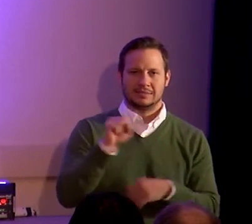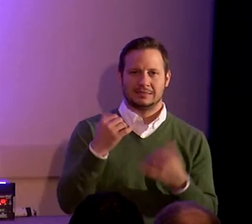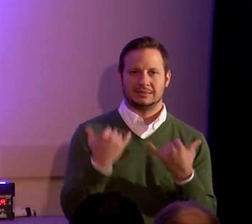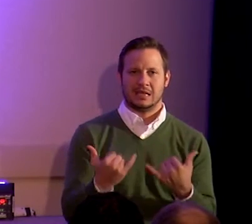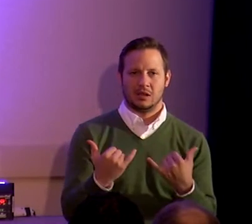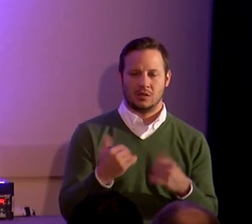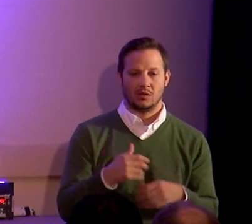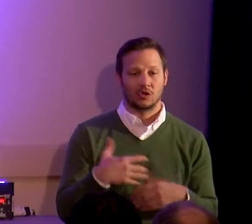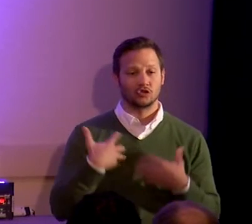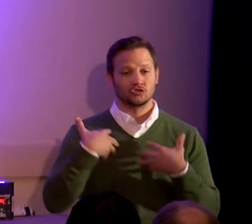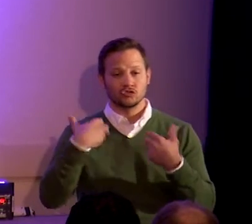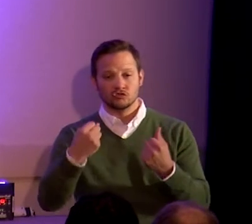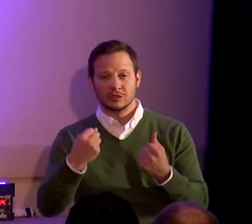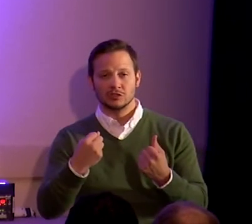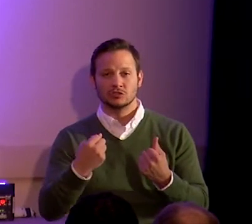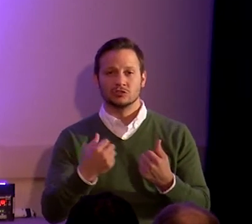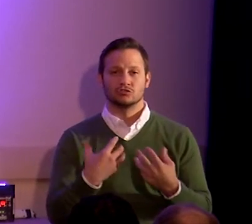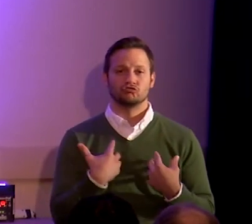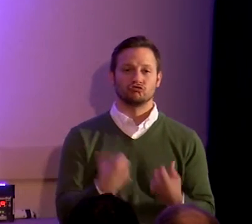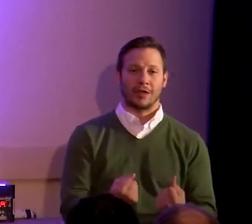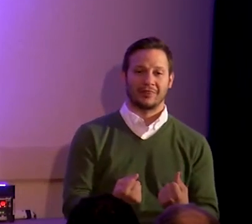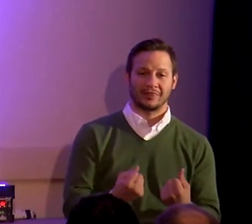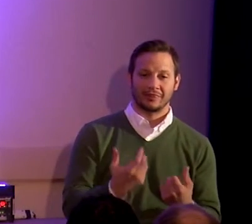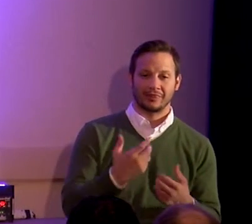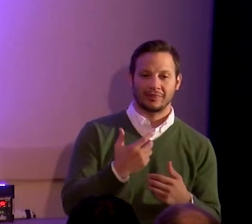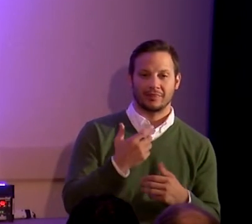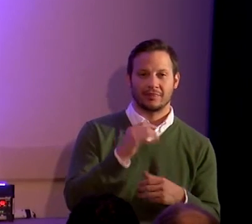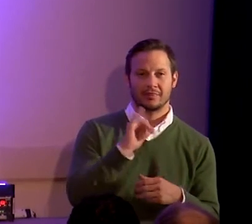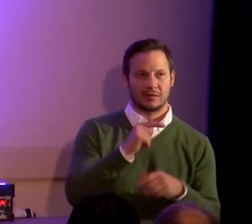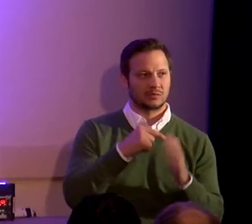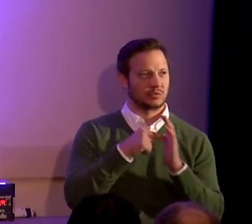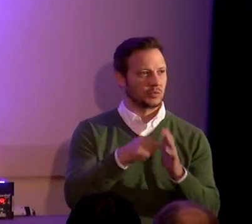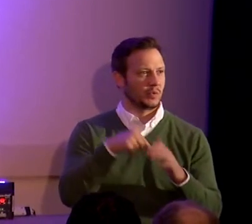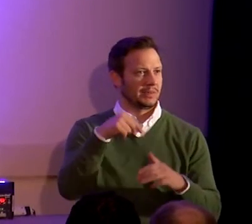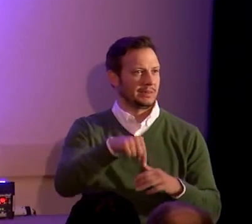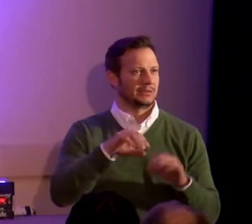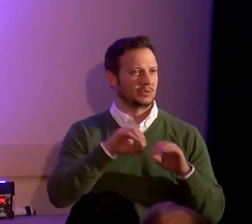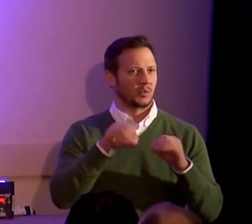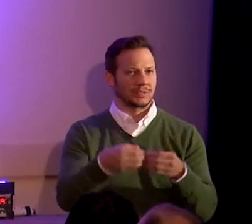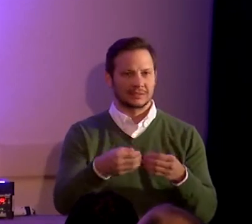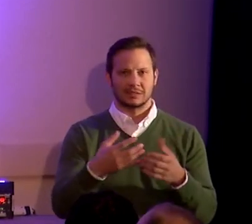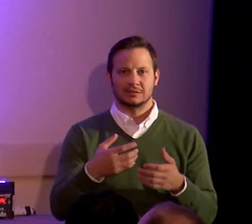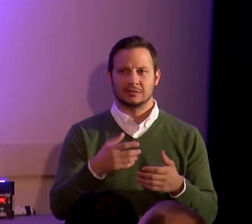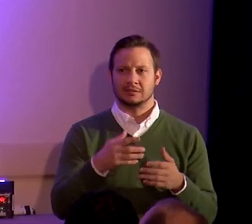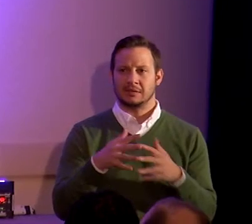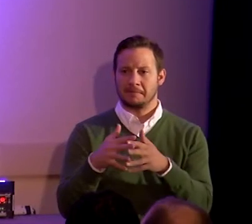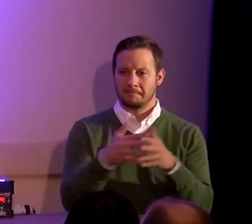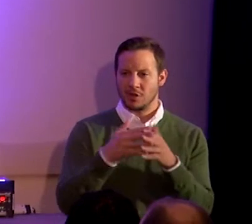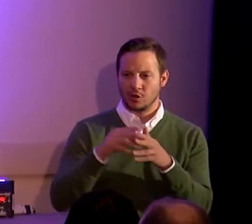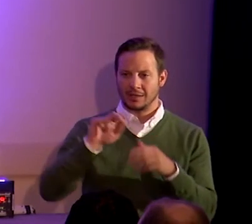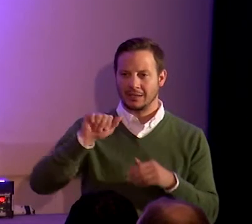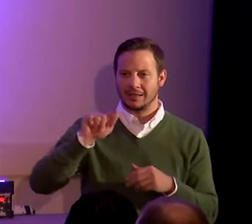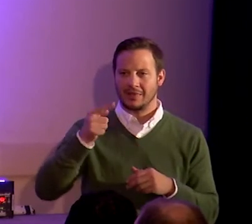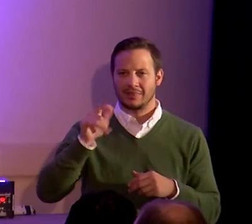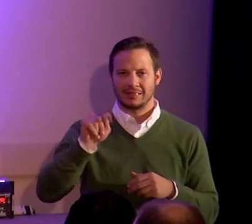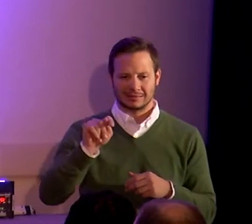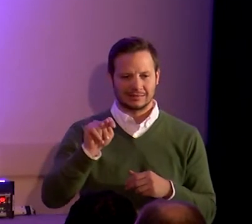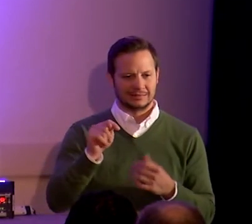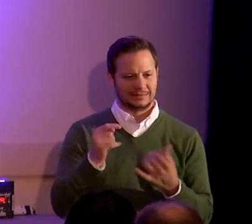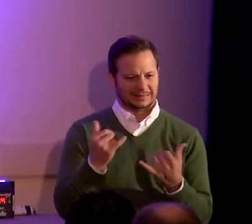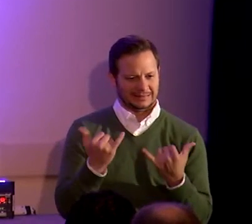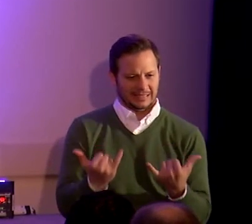all the courage and strength that are the defining characteristics of this organization and those of us that American Atheist represents, the time is